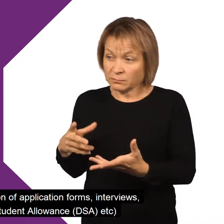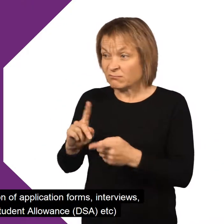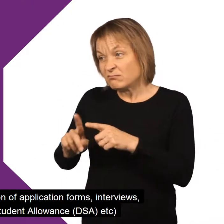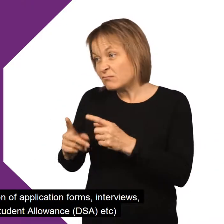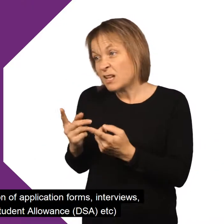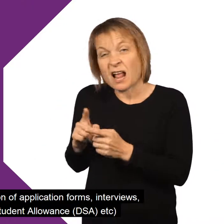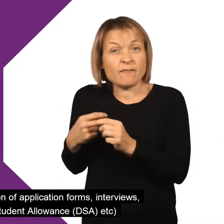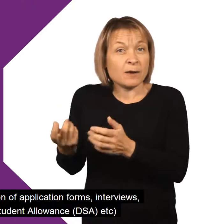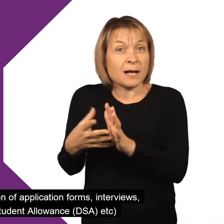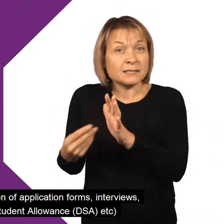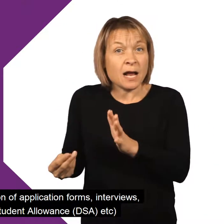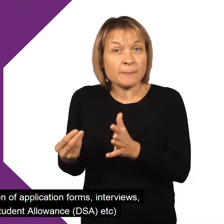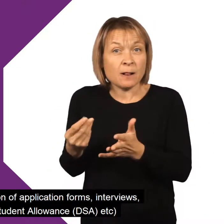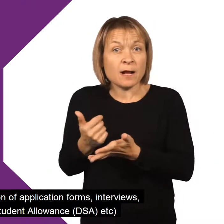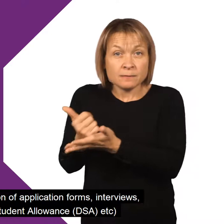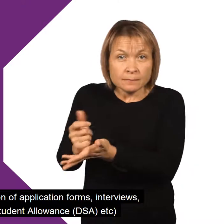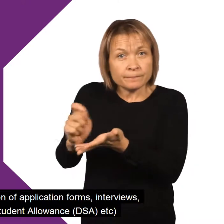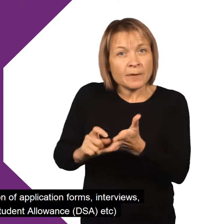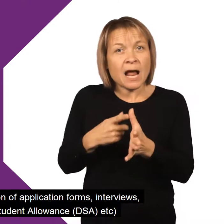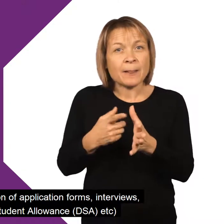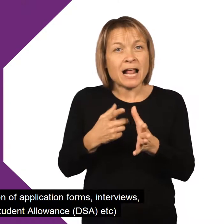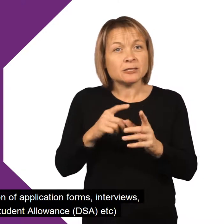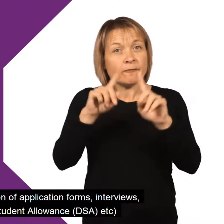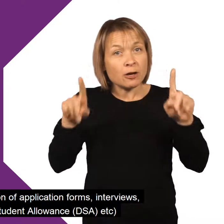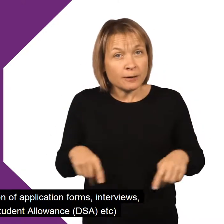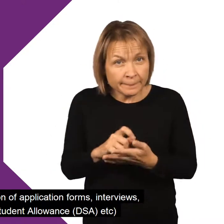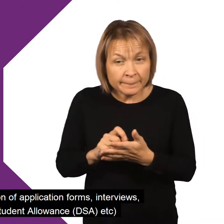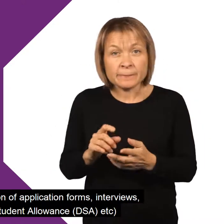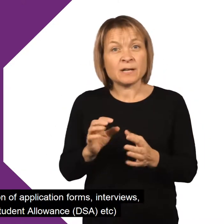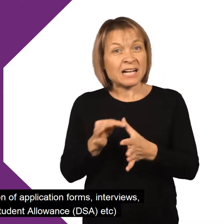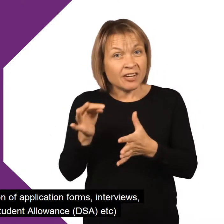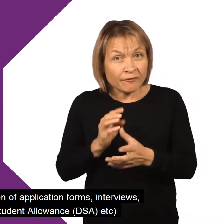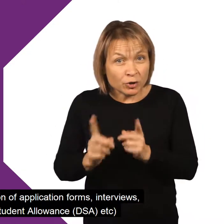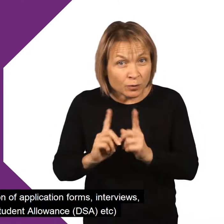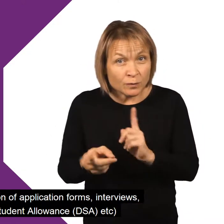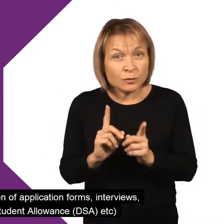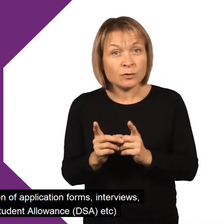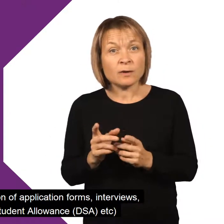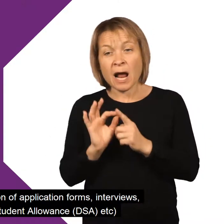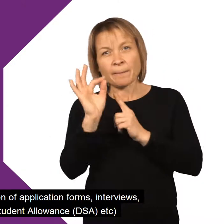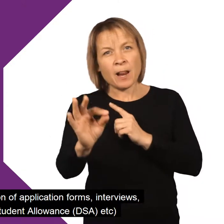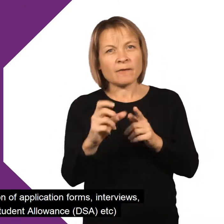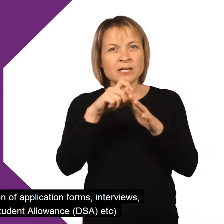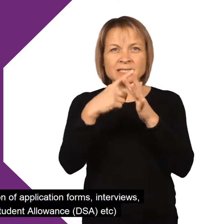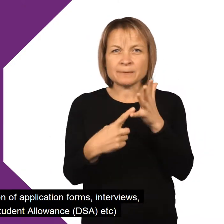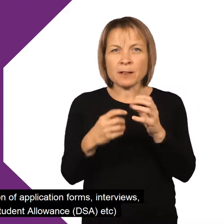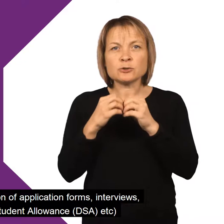completion of application forms Interviews Applying for disabled